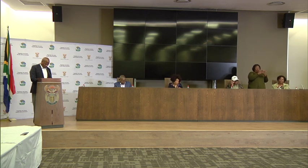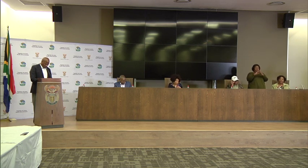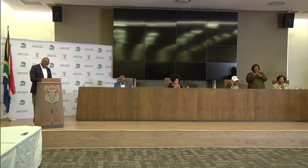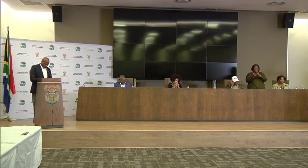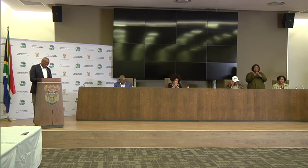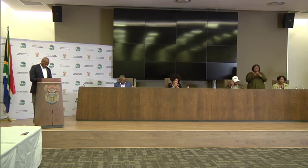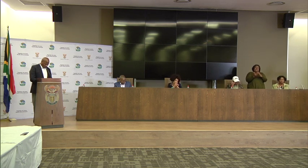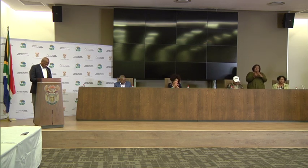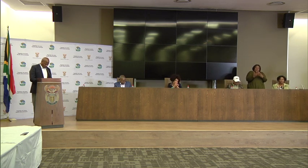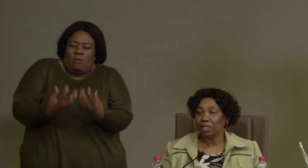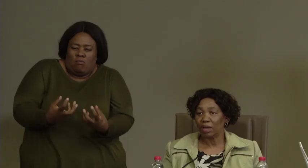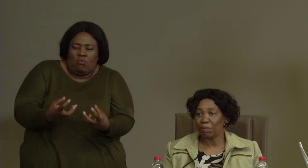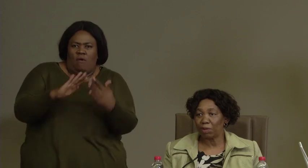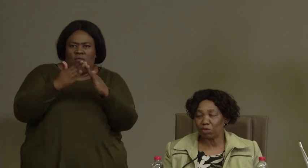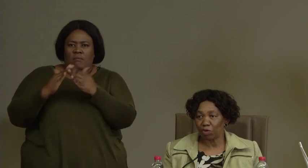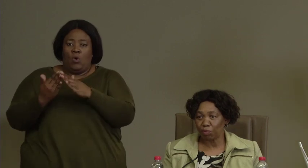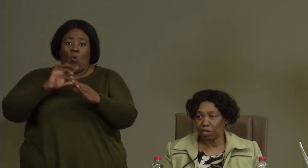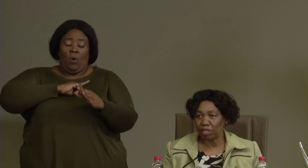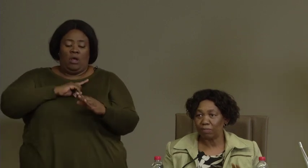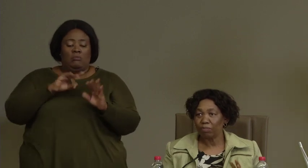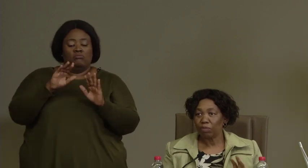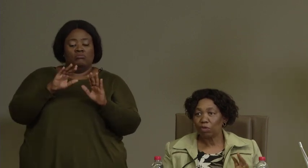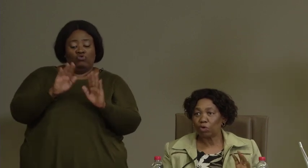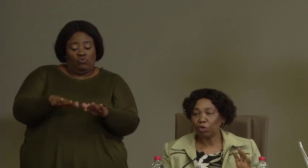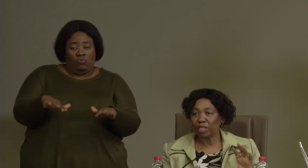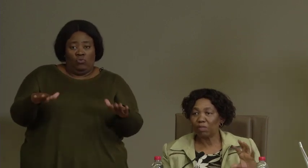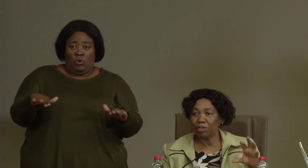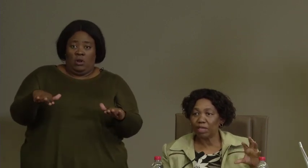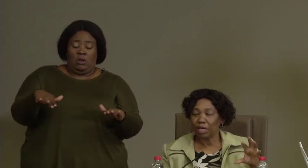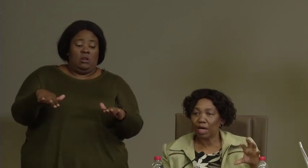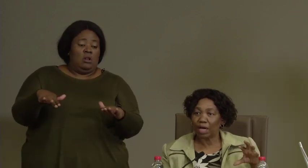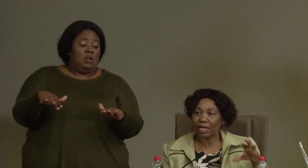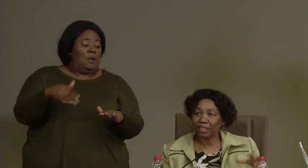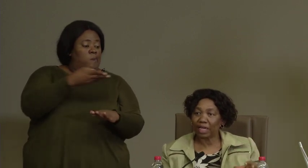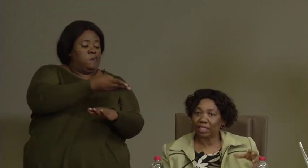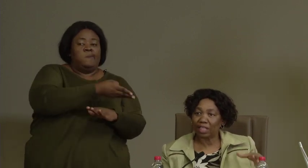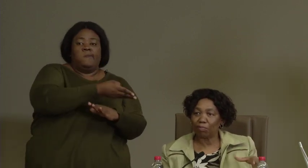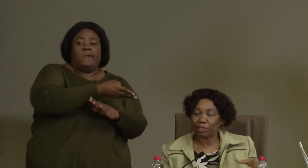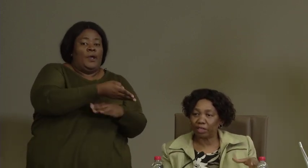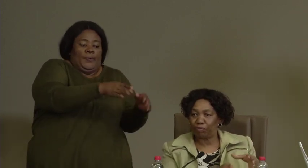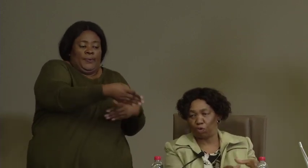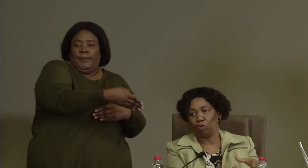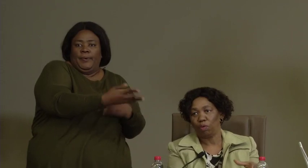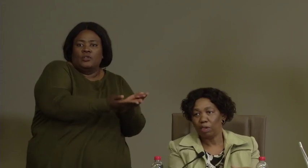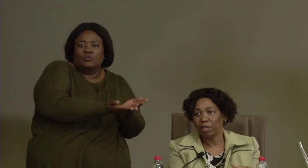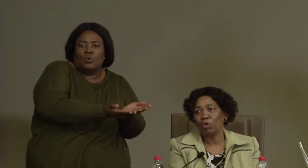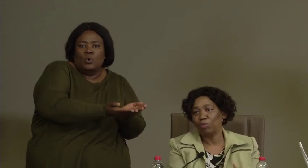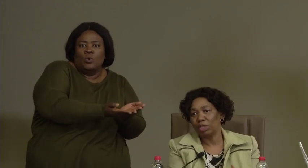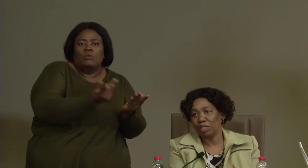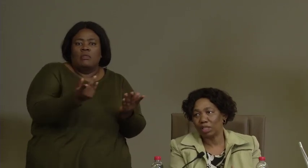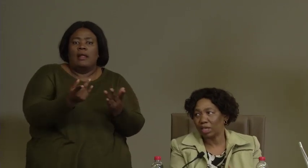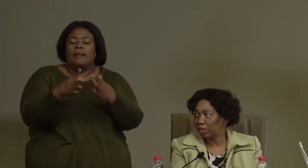when kids are outside schools, they are members of the community. So they'll be catered and supported for